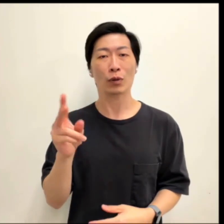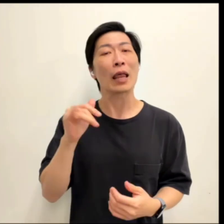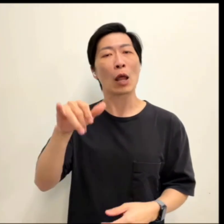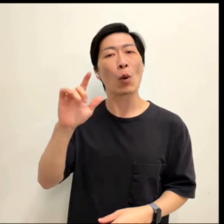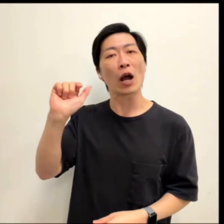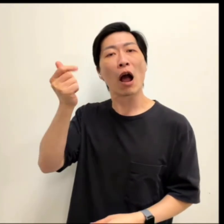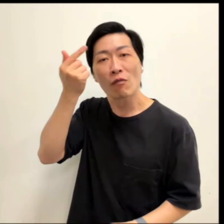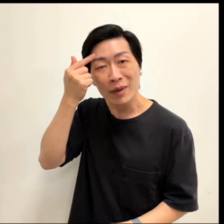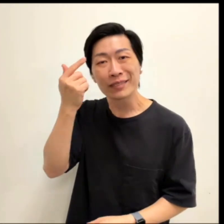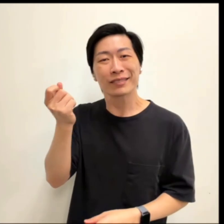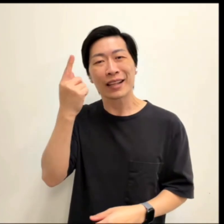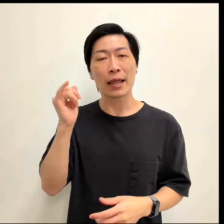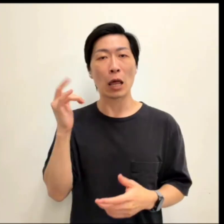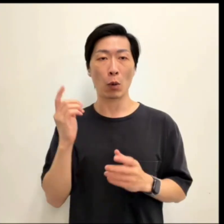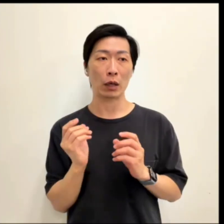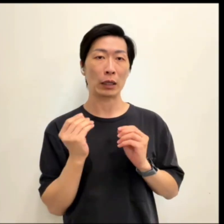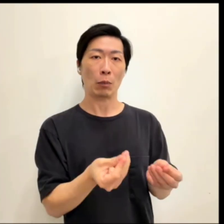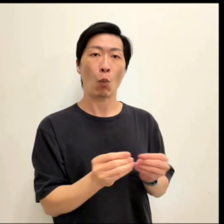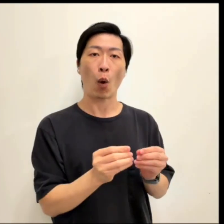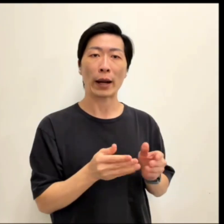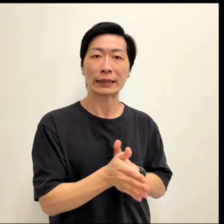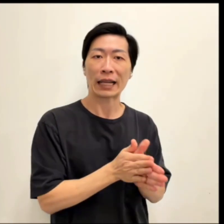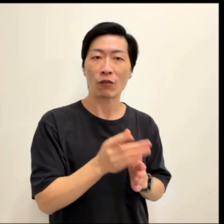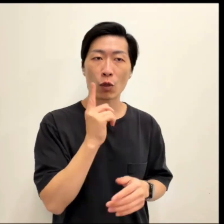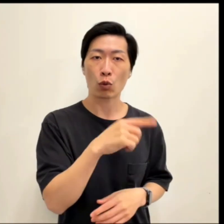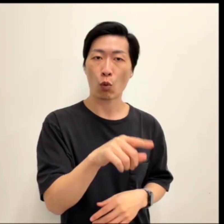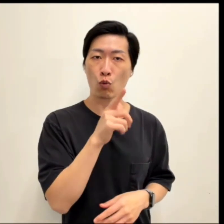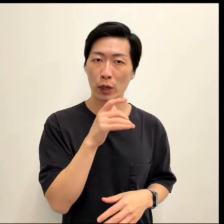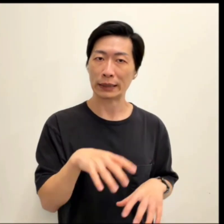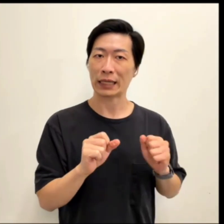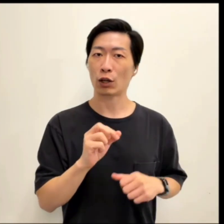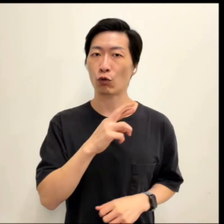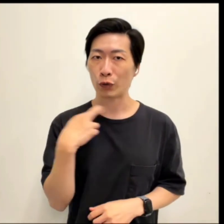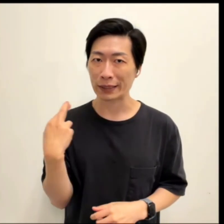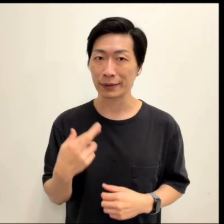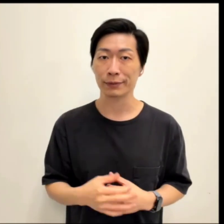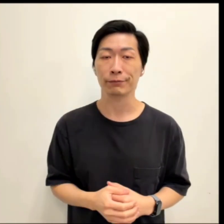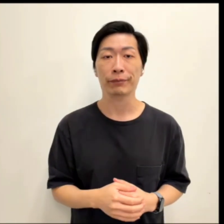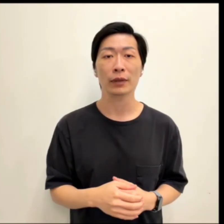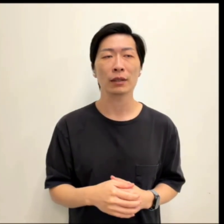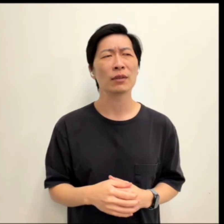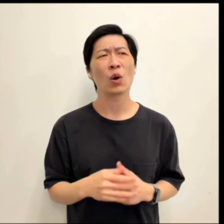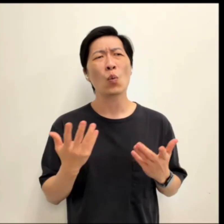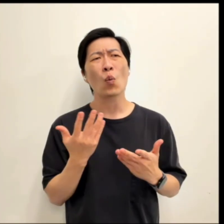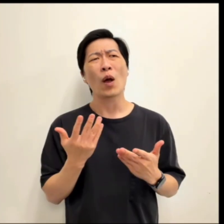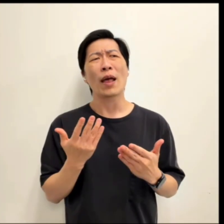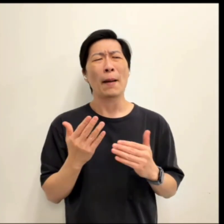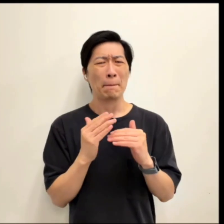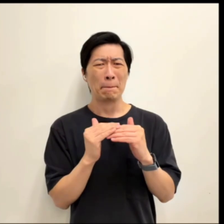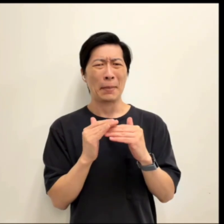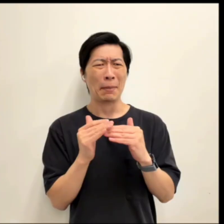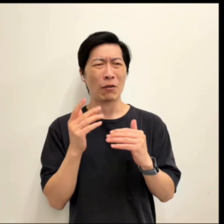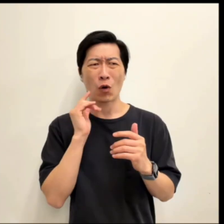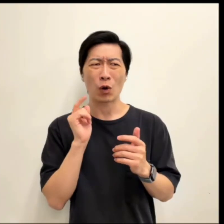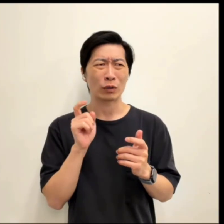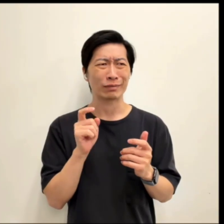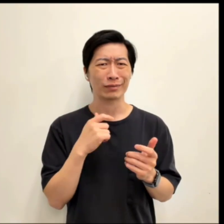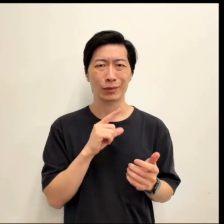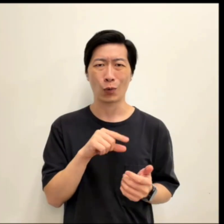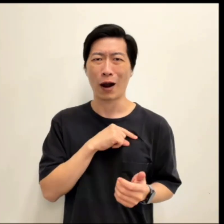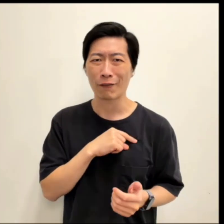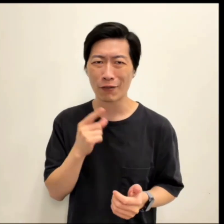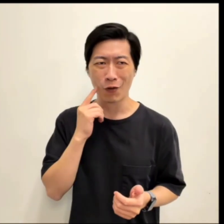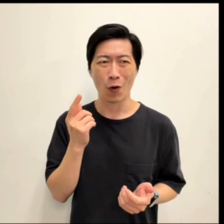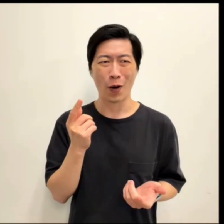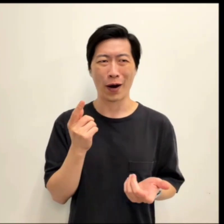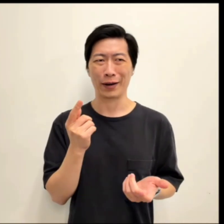So yes, the government understands that, which is why the government creates more incentives for those that take more risk. What's the bare minimum that you have to get